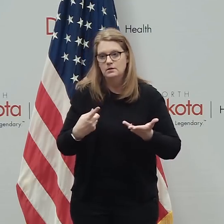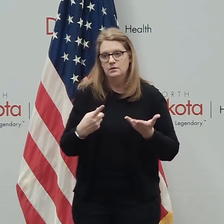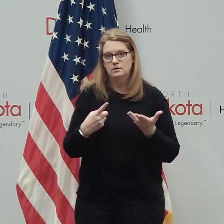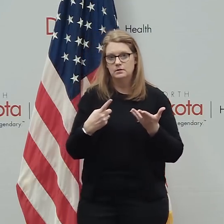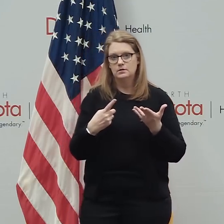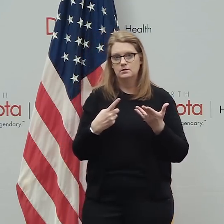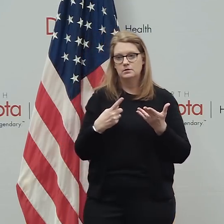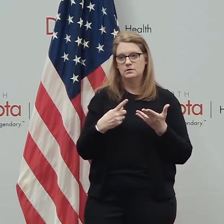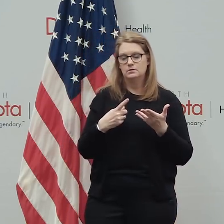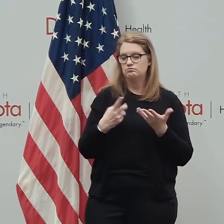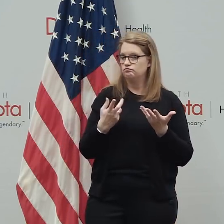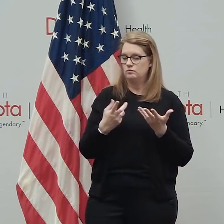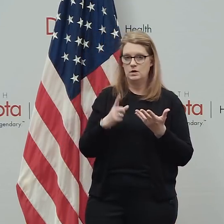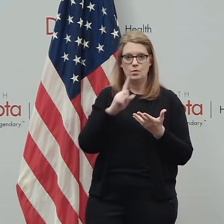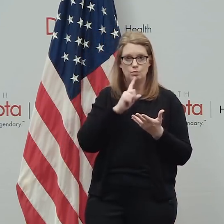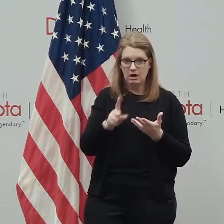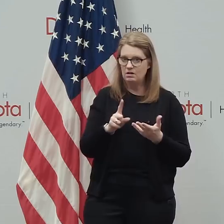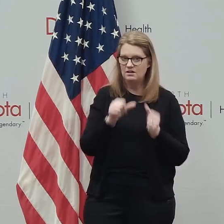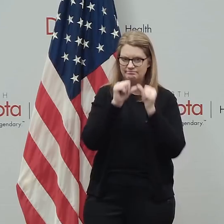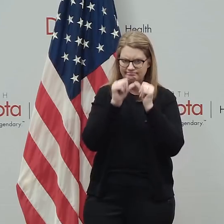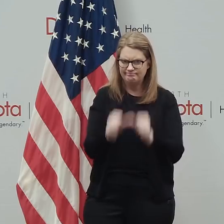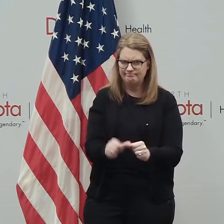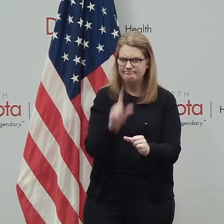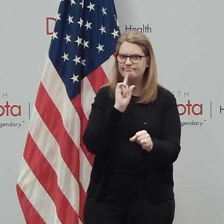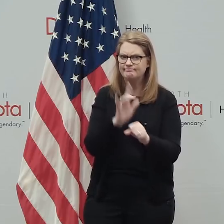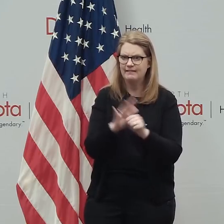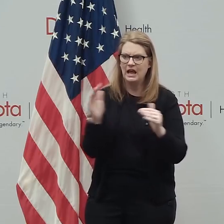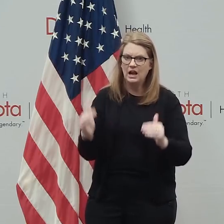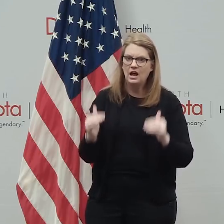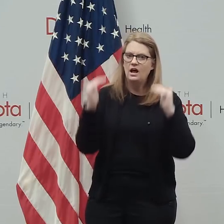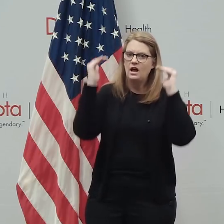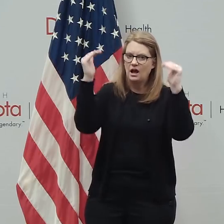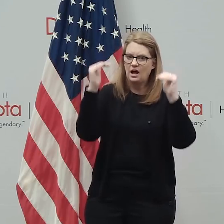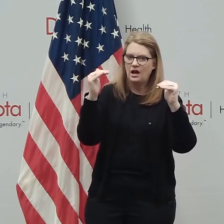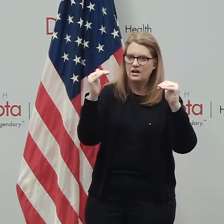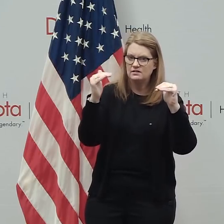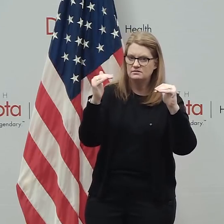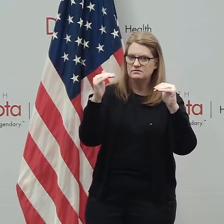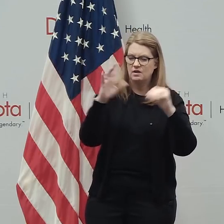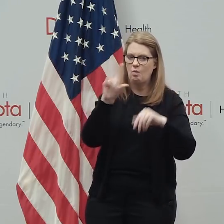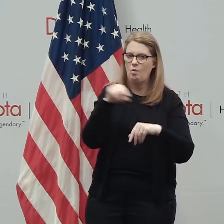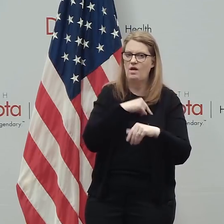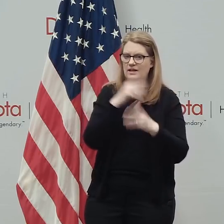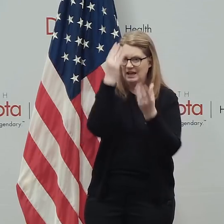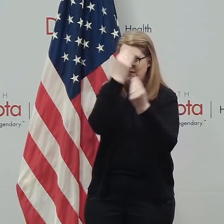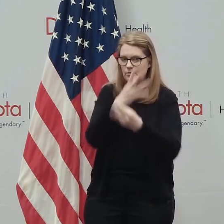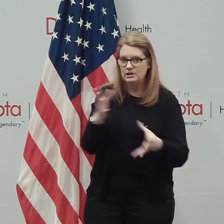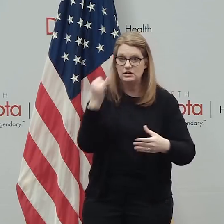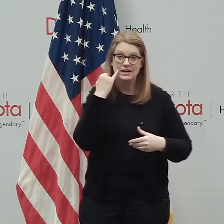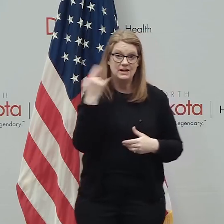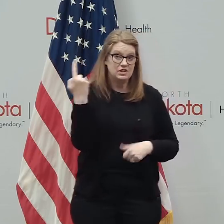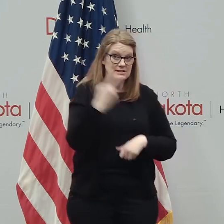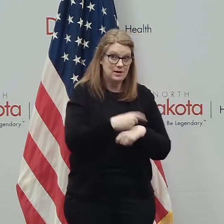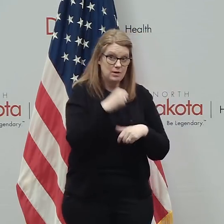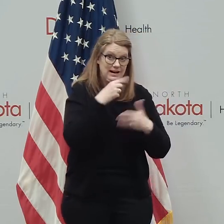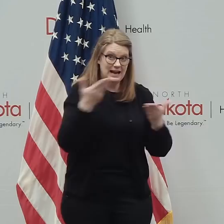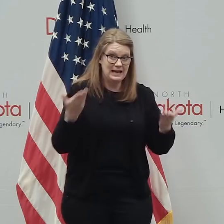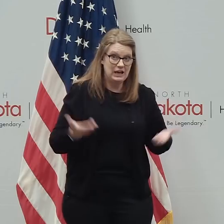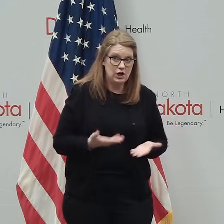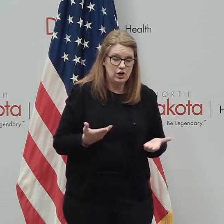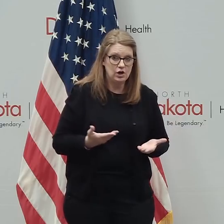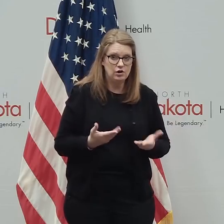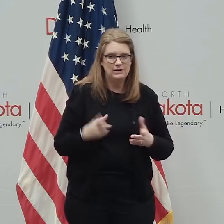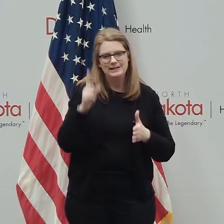remain completely and totally committed to providing high quality information in a timely manner. So on those days we're not here, look to